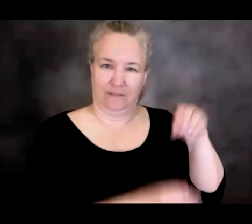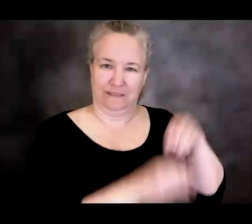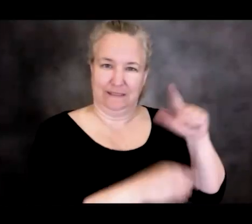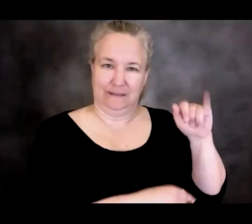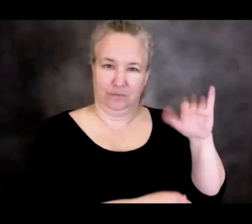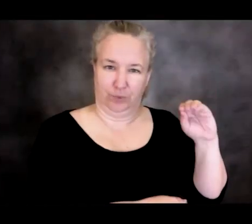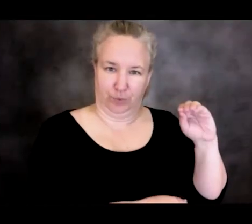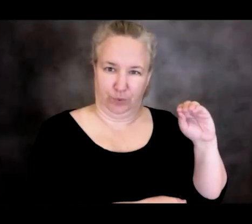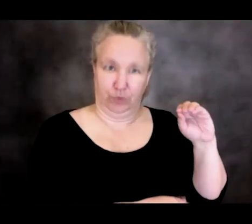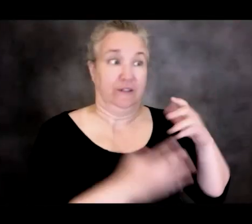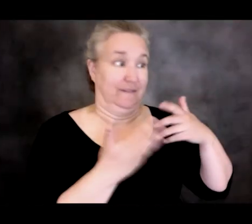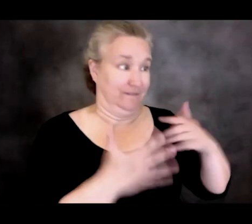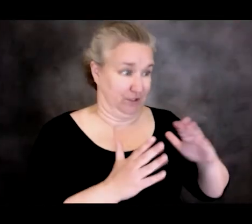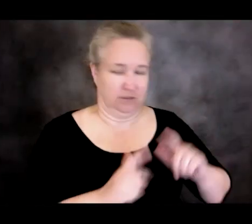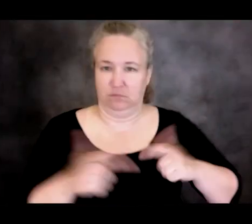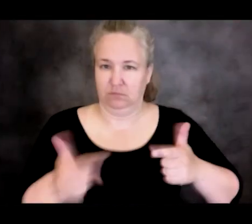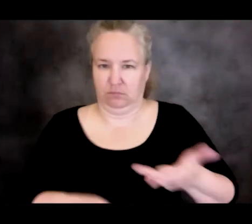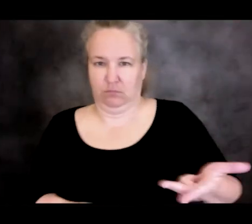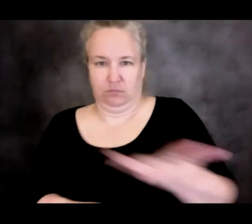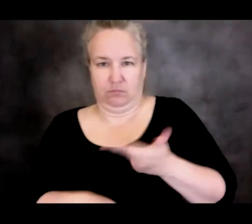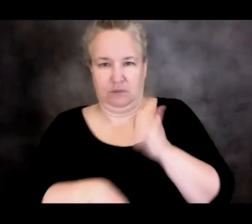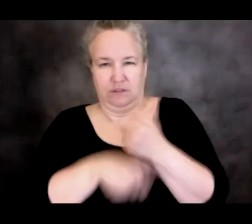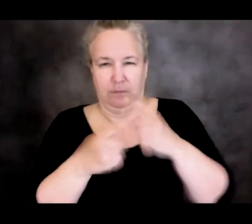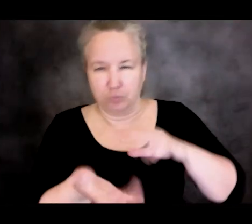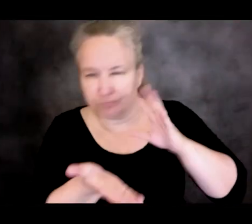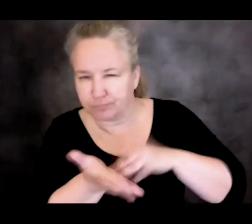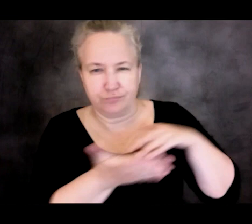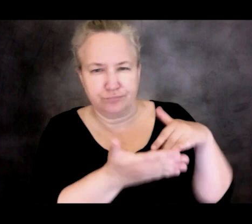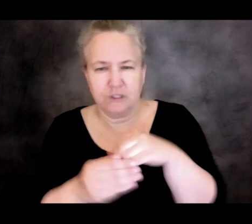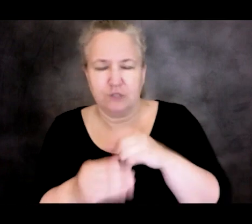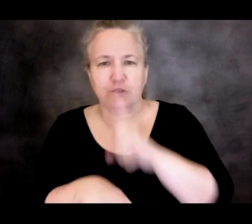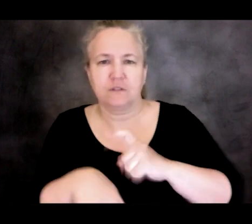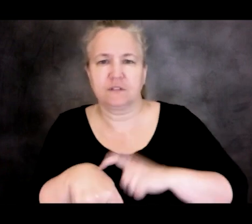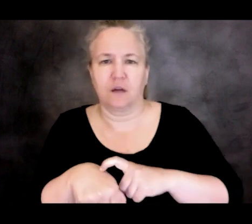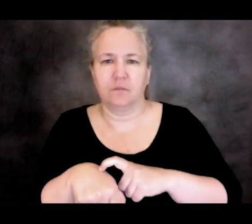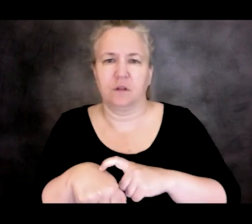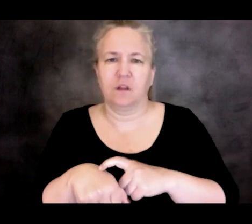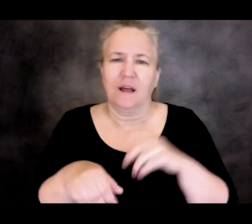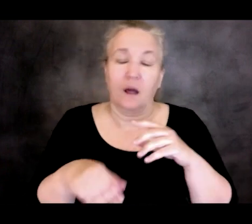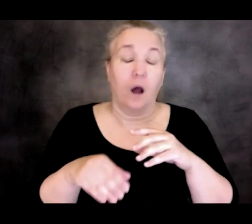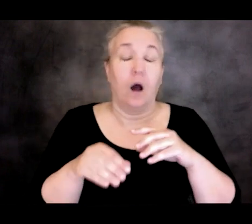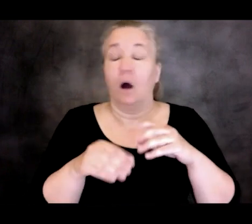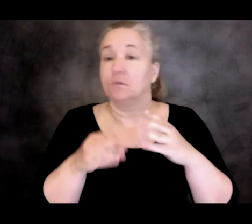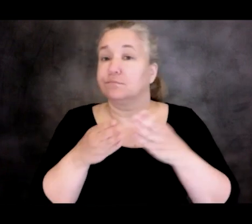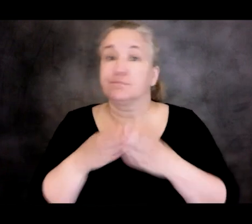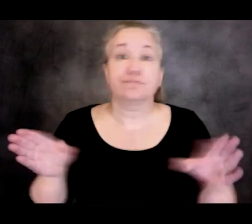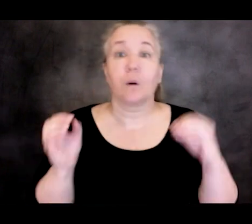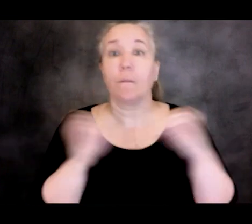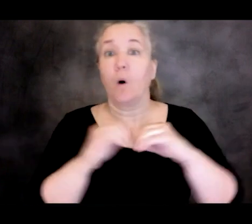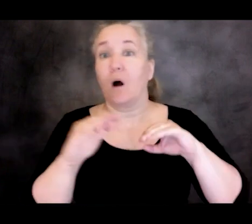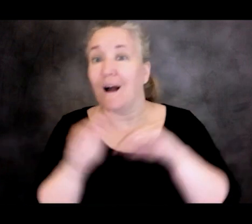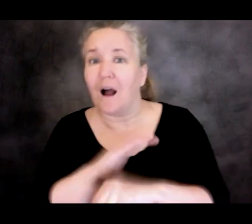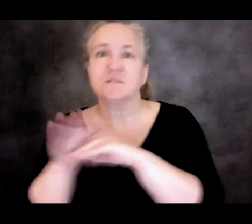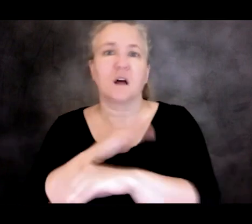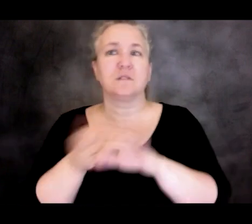set out to learn in real time the effects of widened access and deportation relief through DACA. So